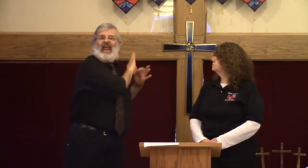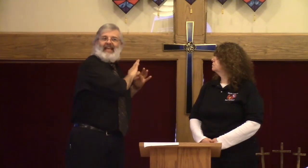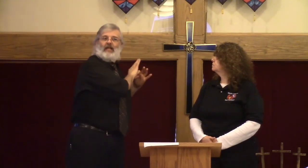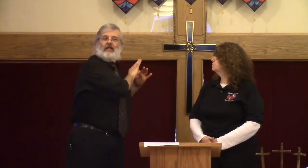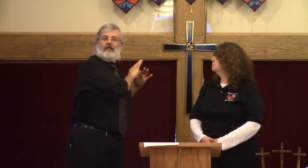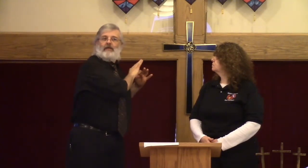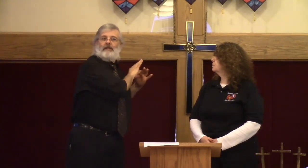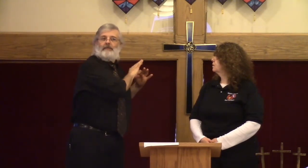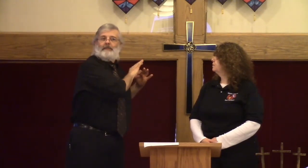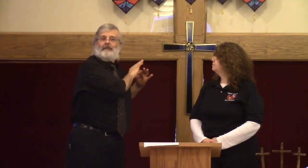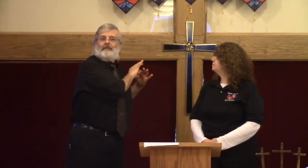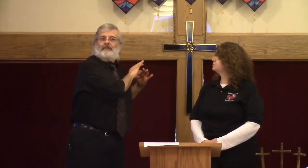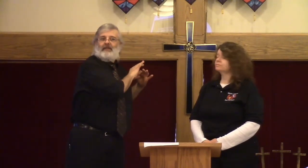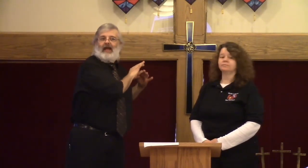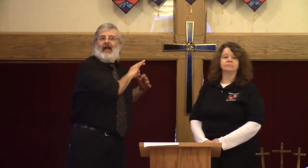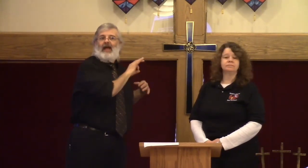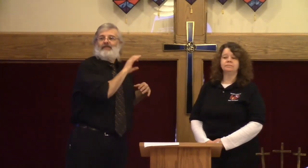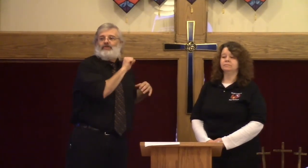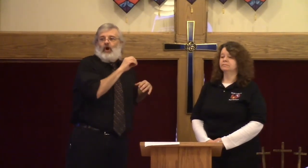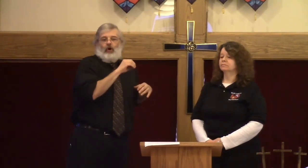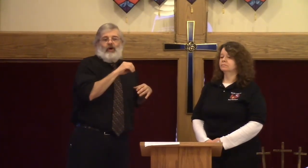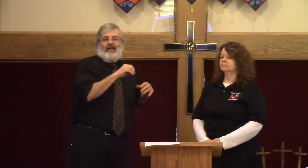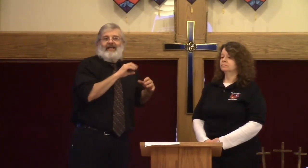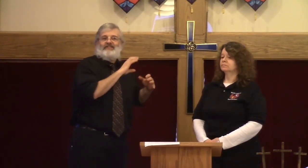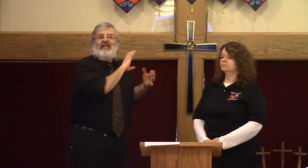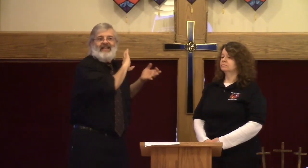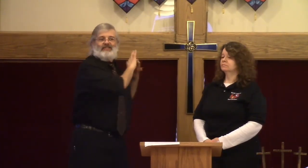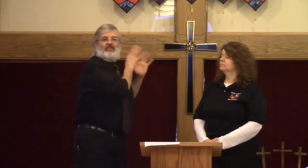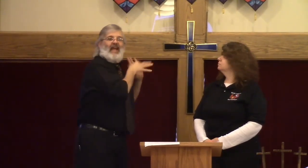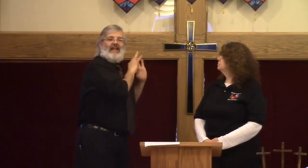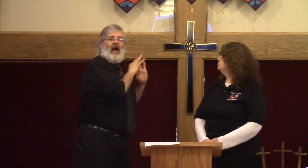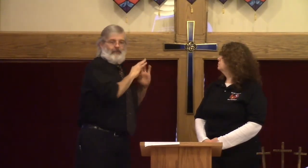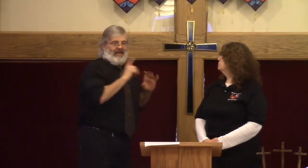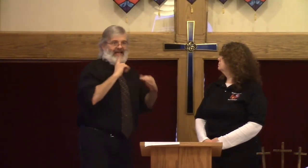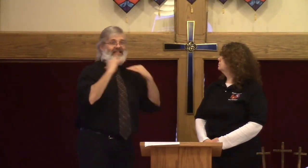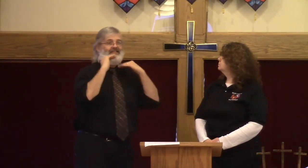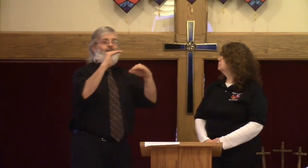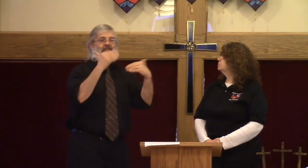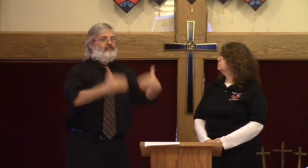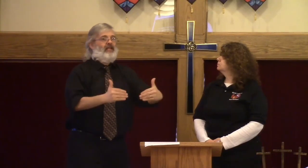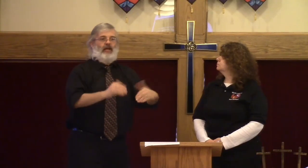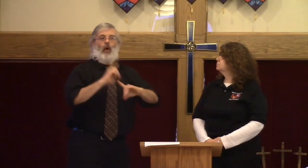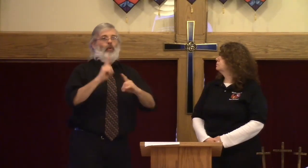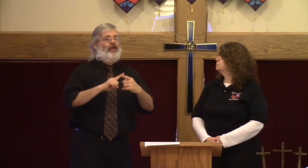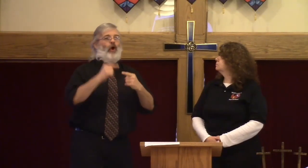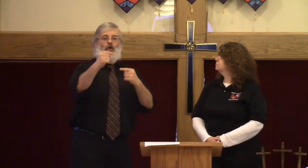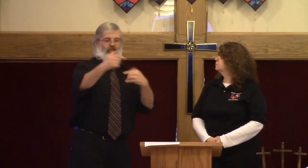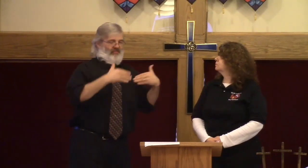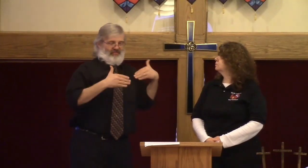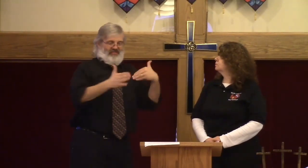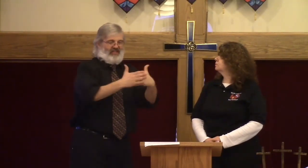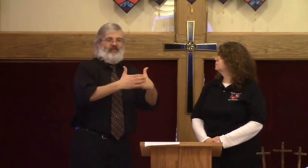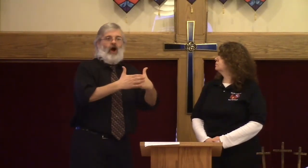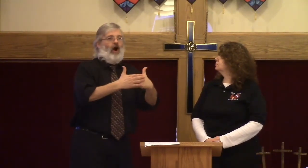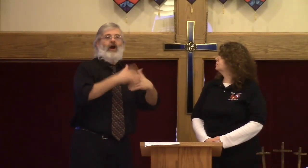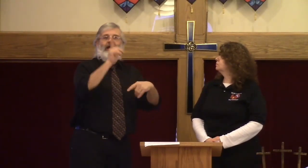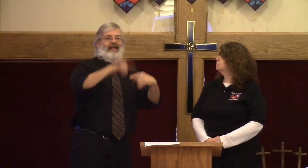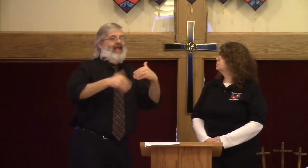chain. And so he's chained up. He has limits. He can only go this far. He can't